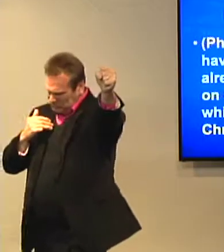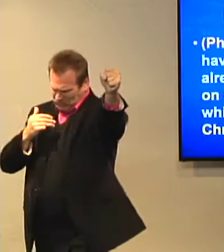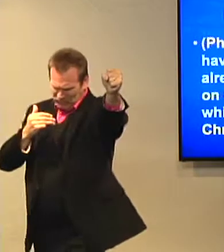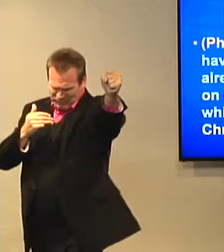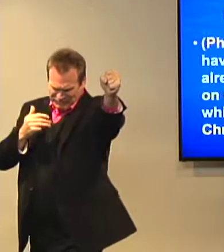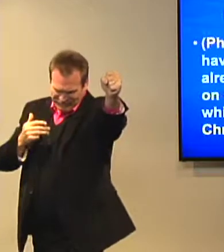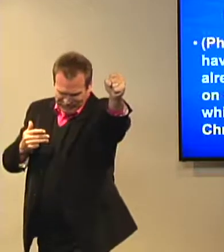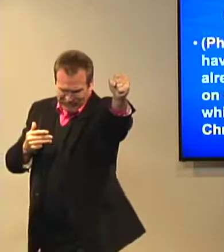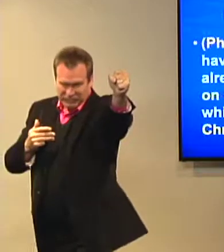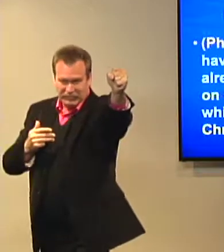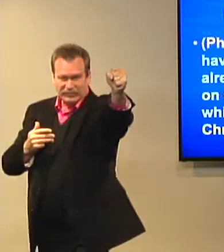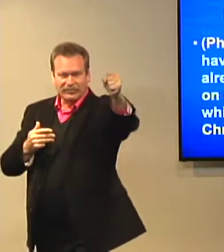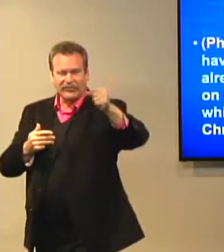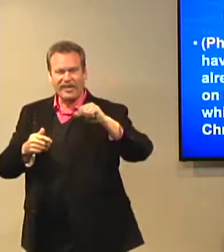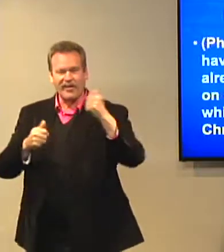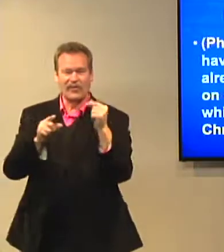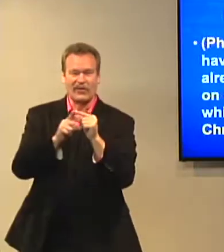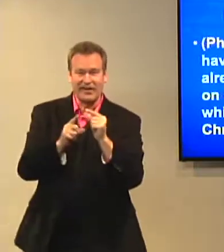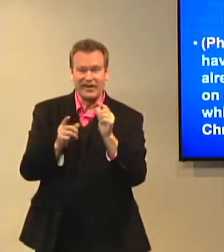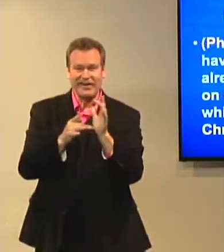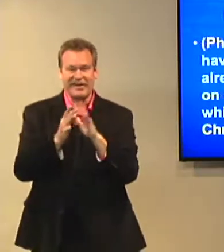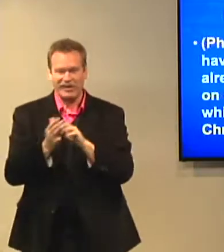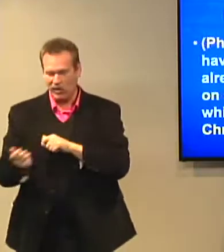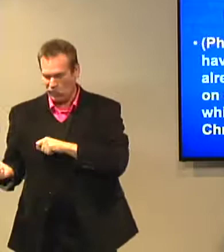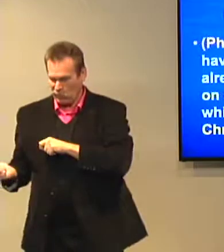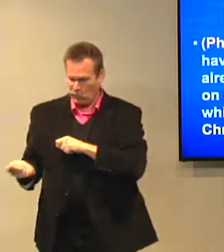in Jesus' hand, and Jesus' hand being wrapped in Paul's hand.